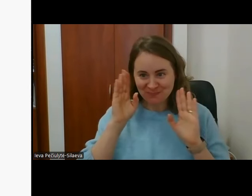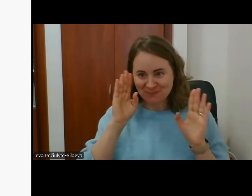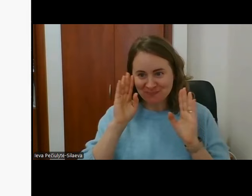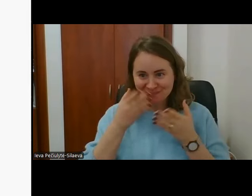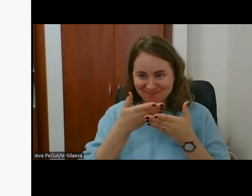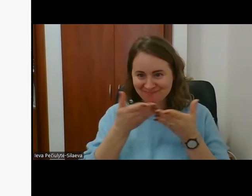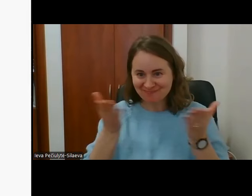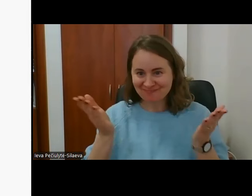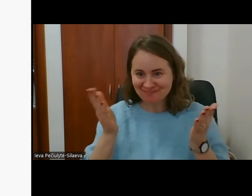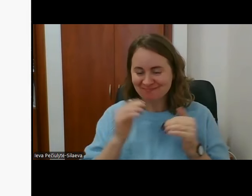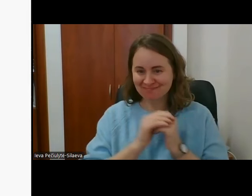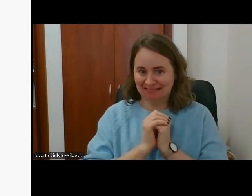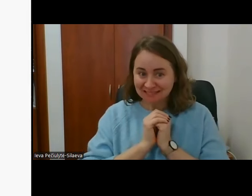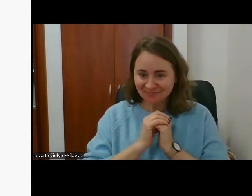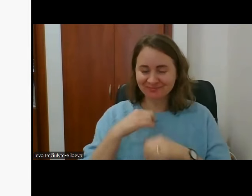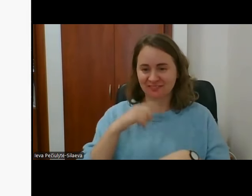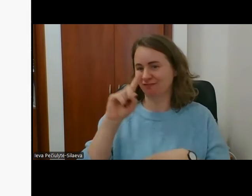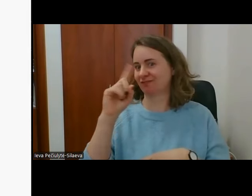Hello, everyone.